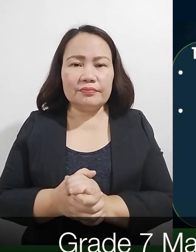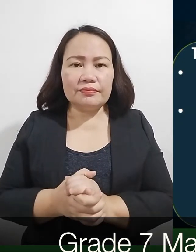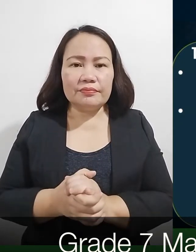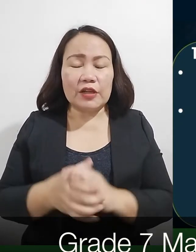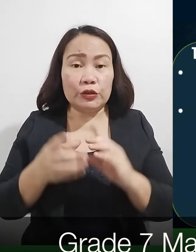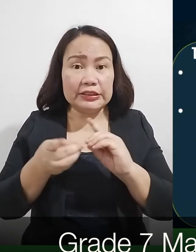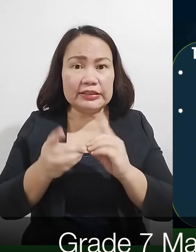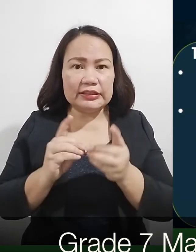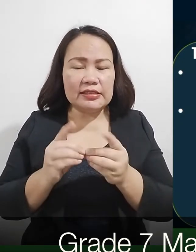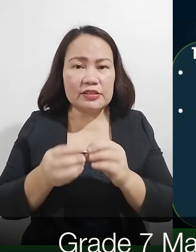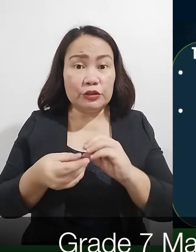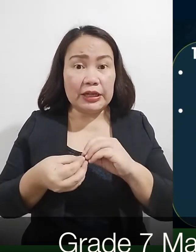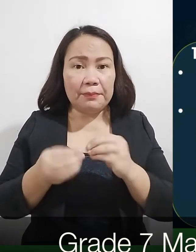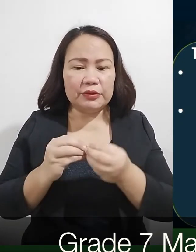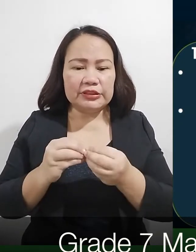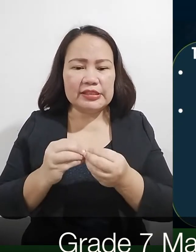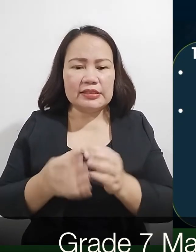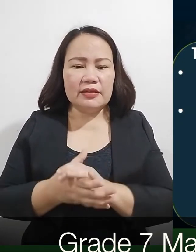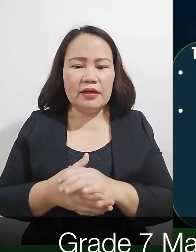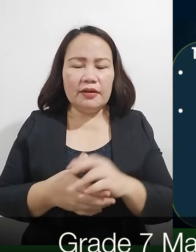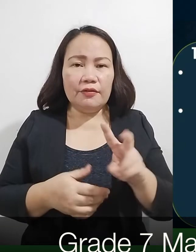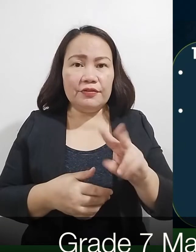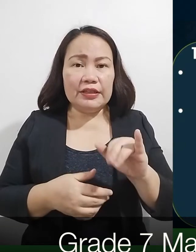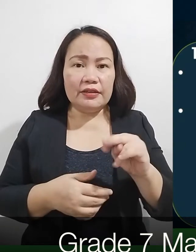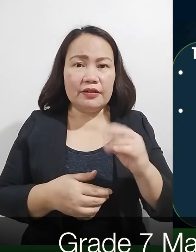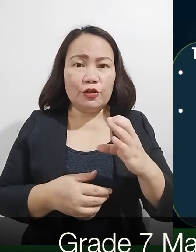repeating digits only.